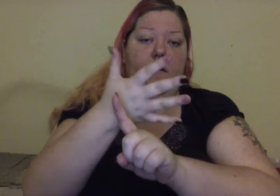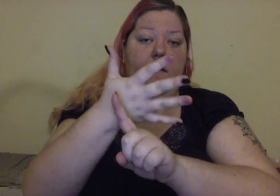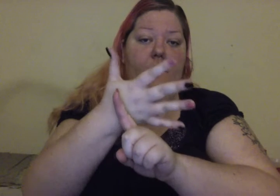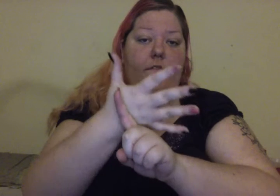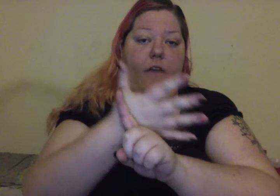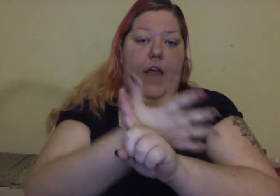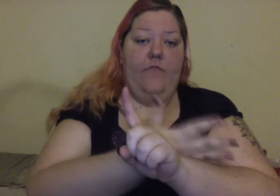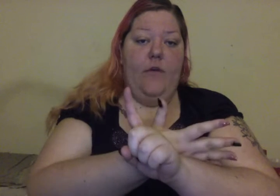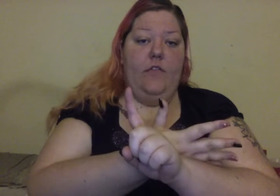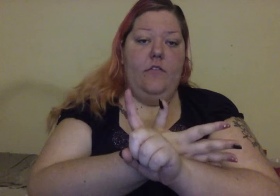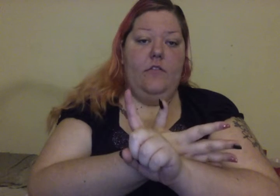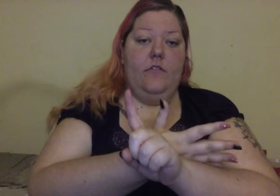5 month.